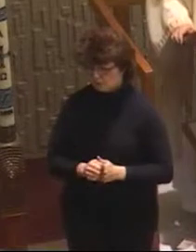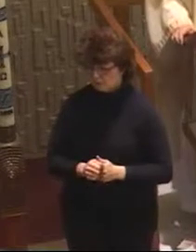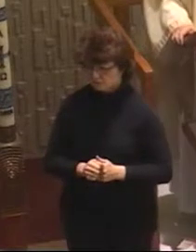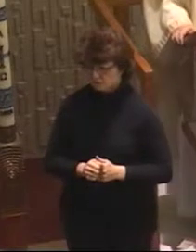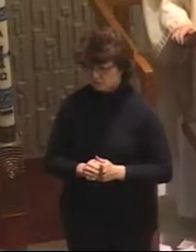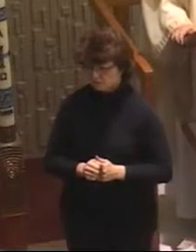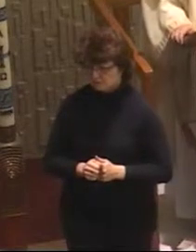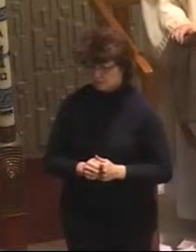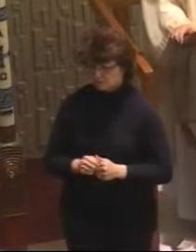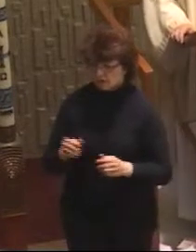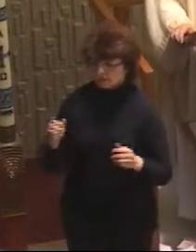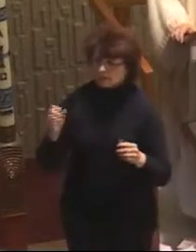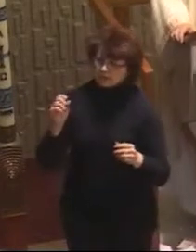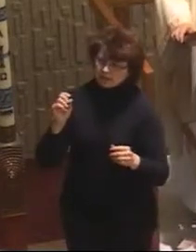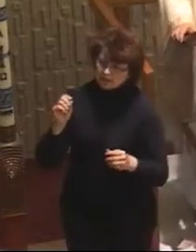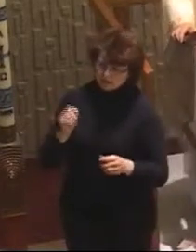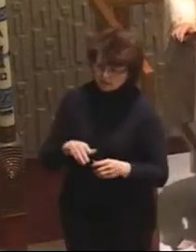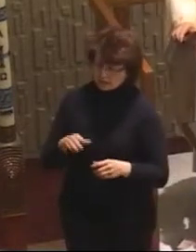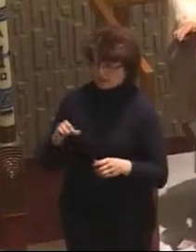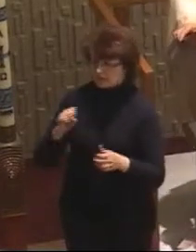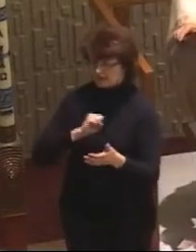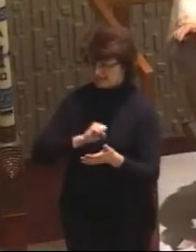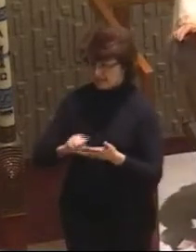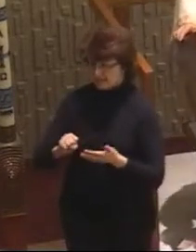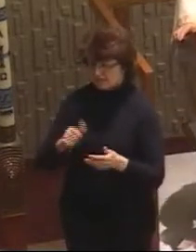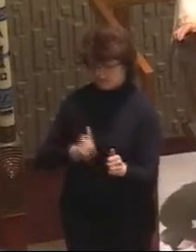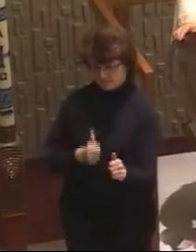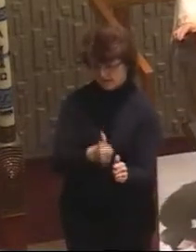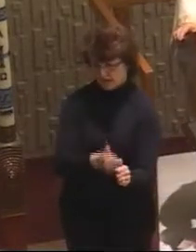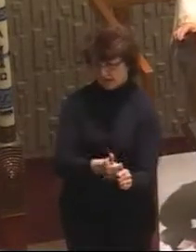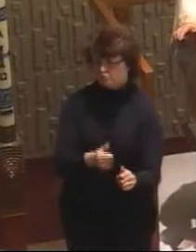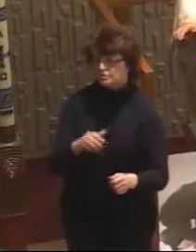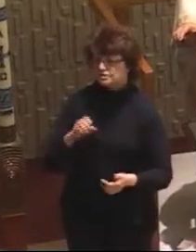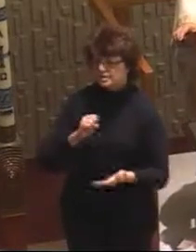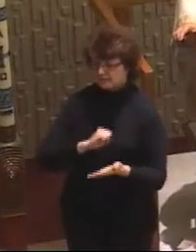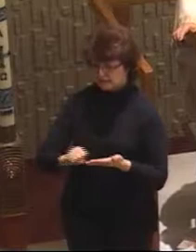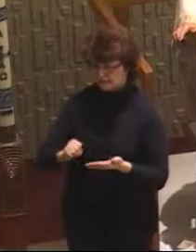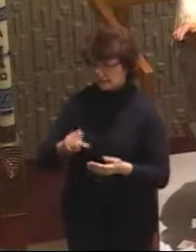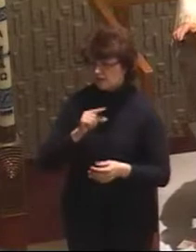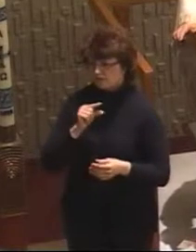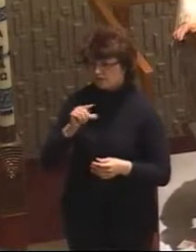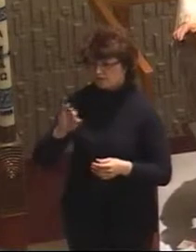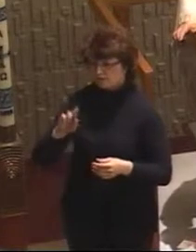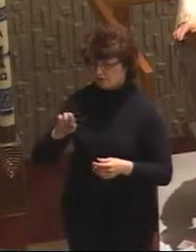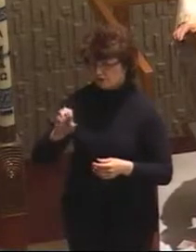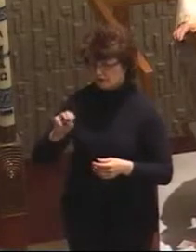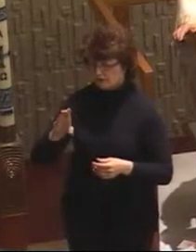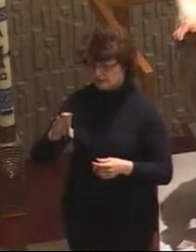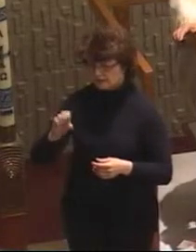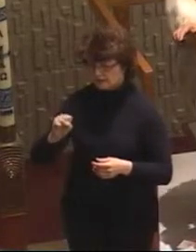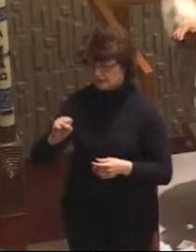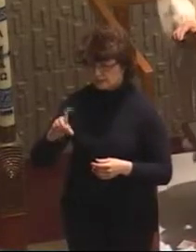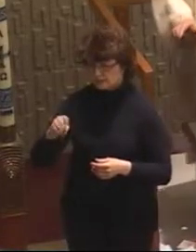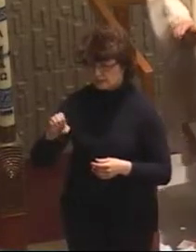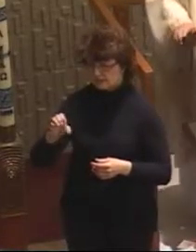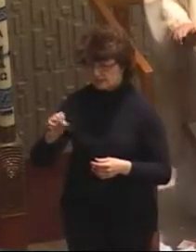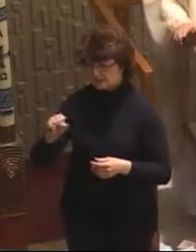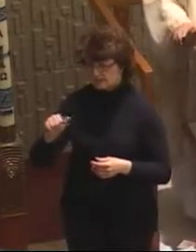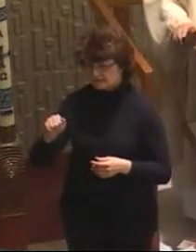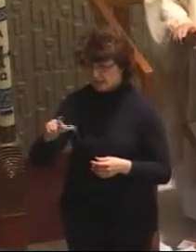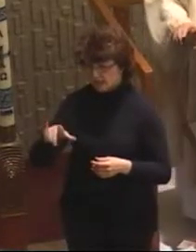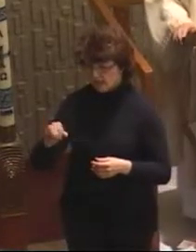an oblate of Francis de Sales. Ask for nothing, refuse nothing. And I watched him day in and